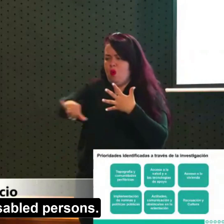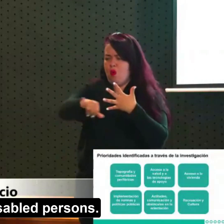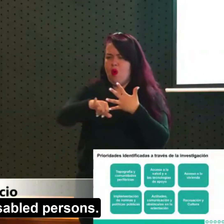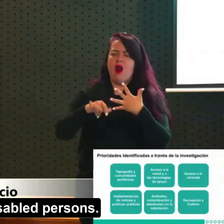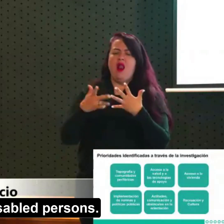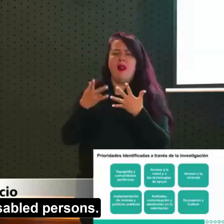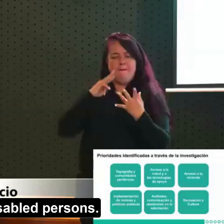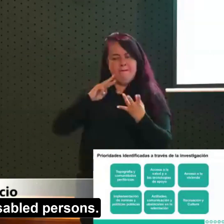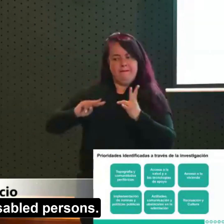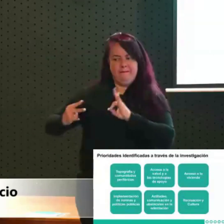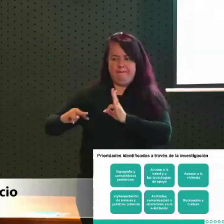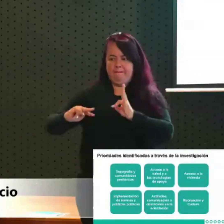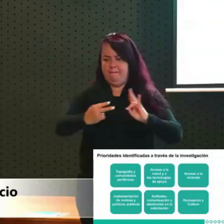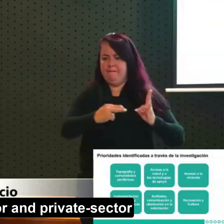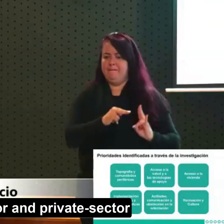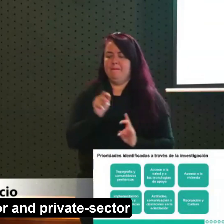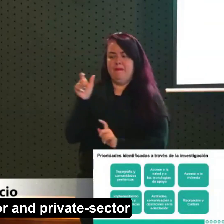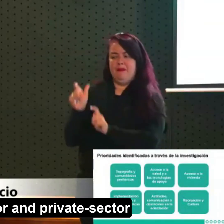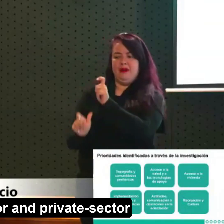said, disabled persons,